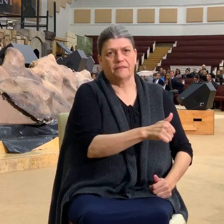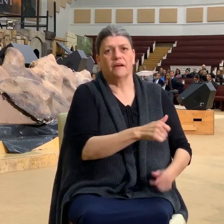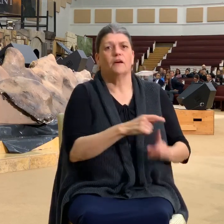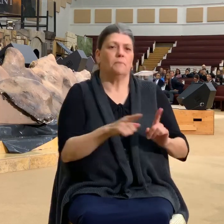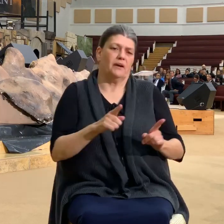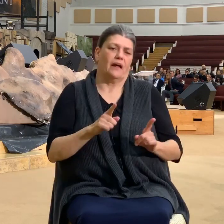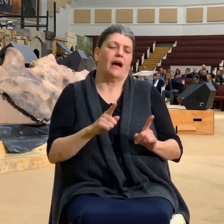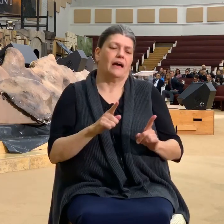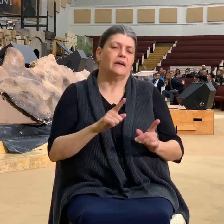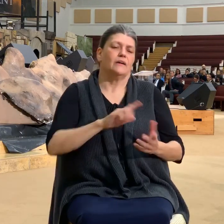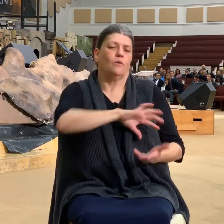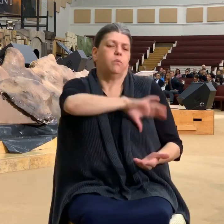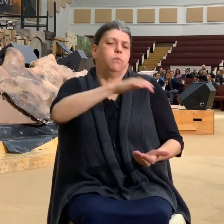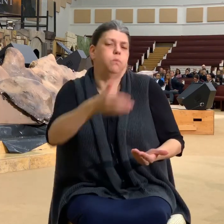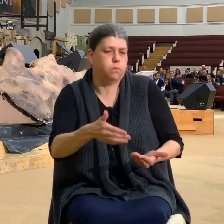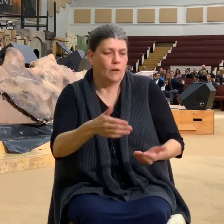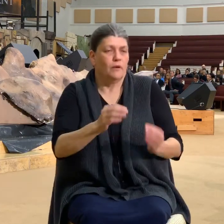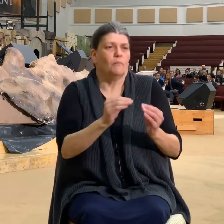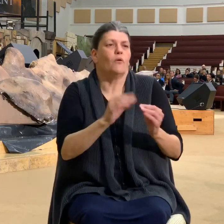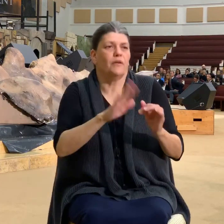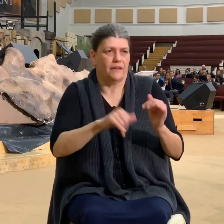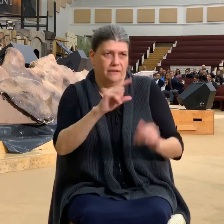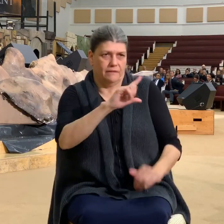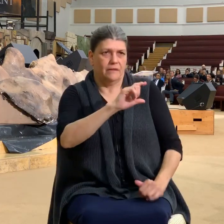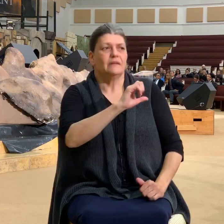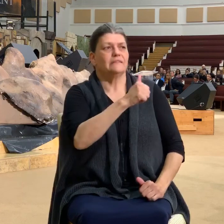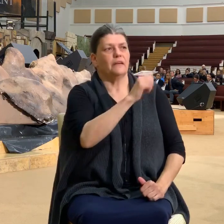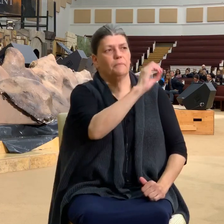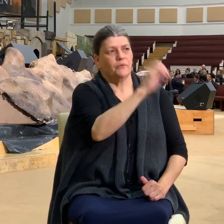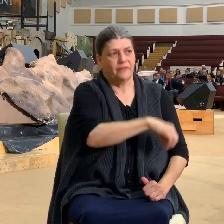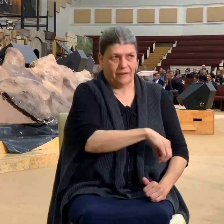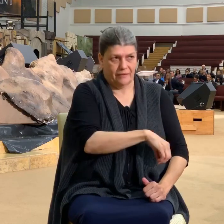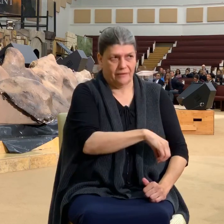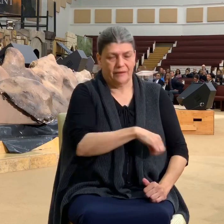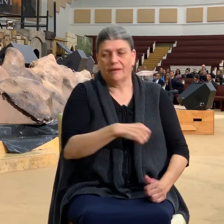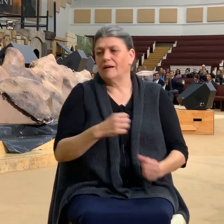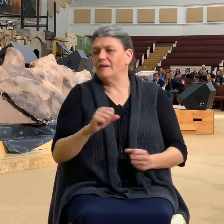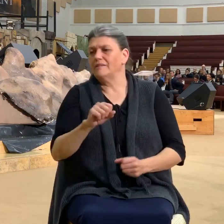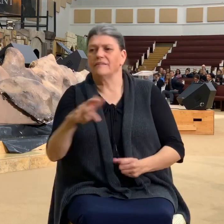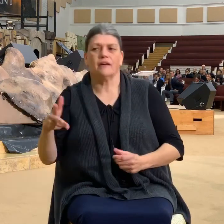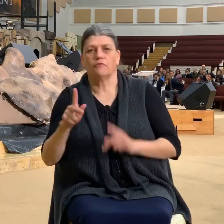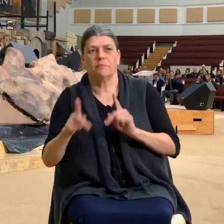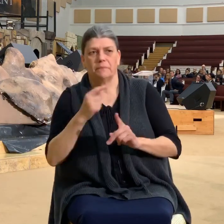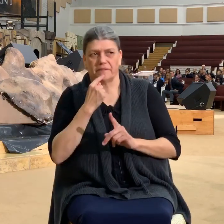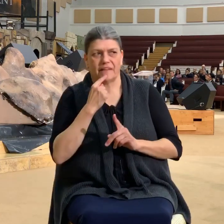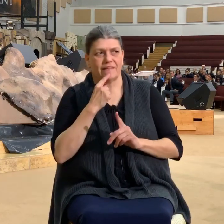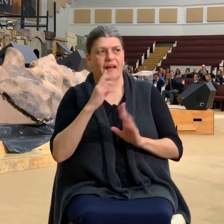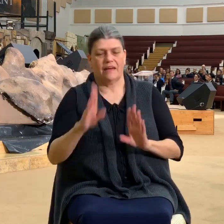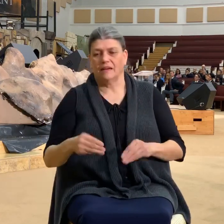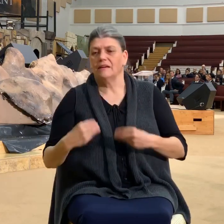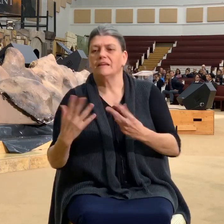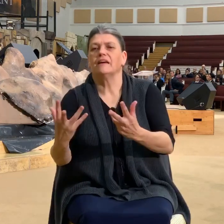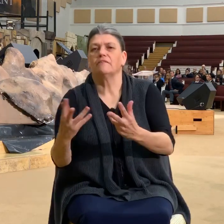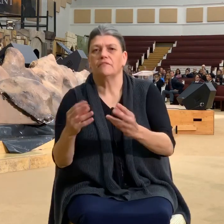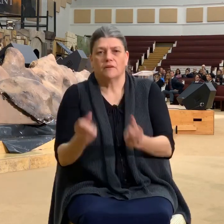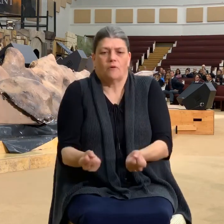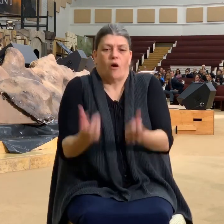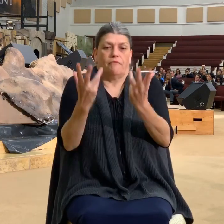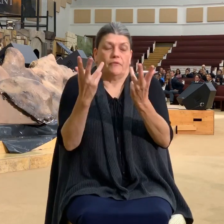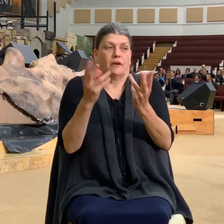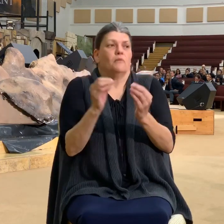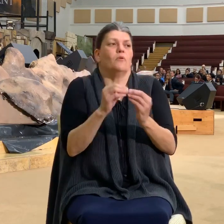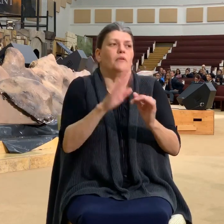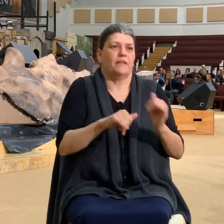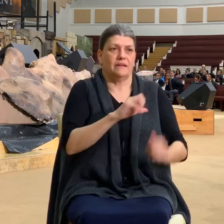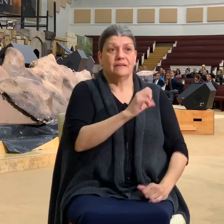way more than 10%. I've had several people that I pastored that told me that. And when I looked at the records, I found out